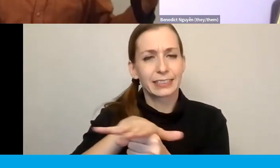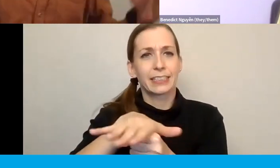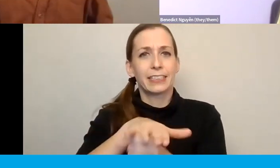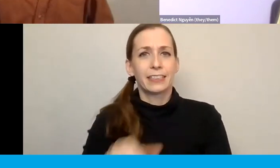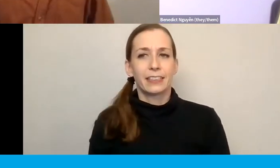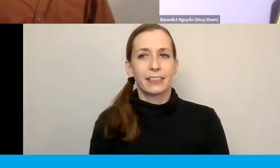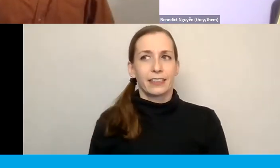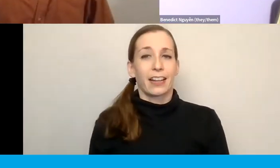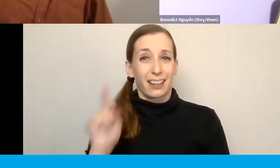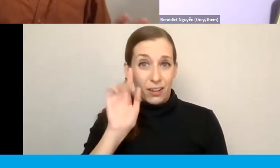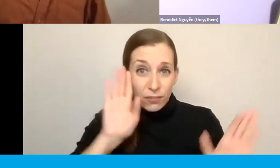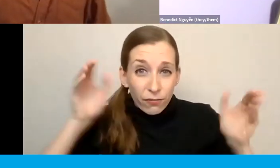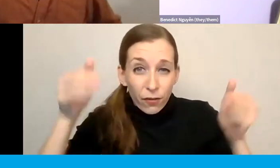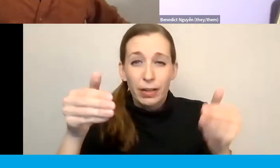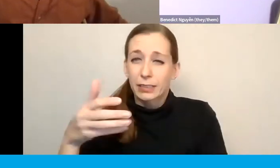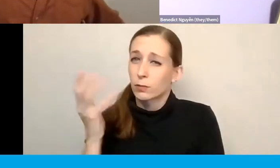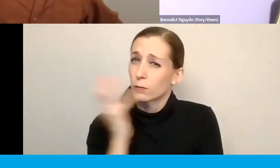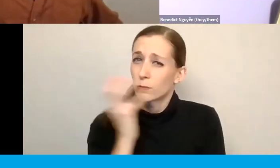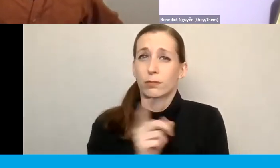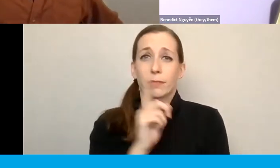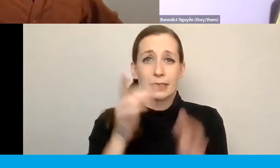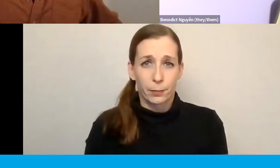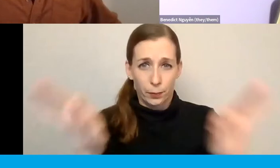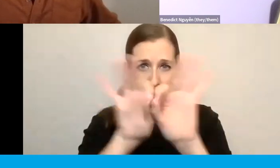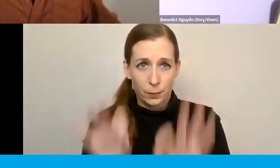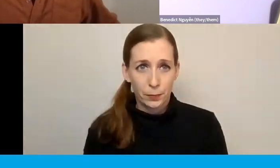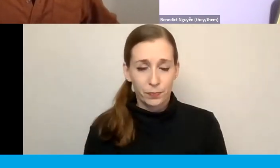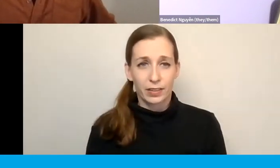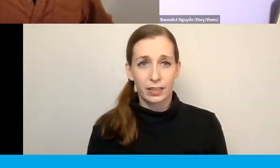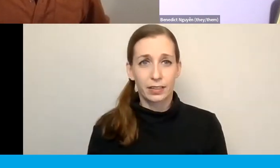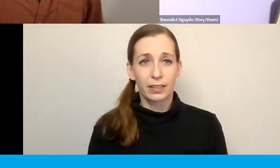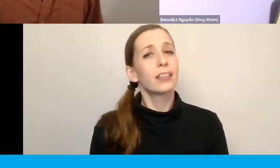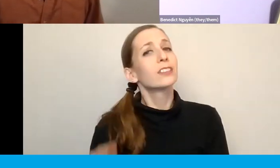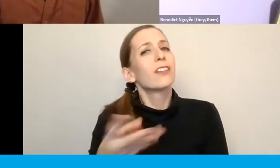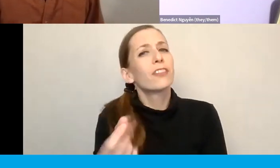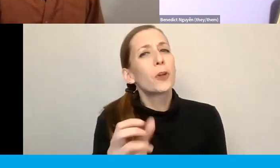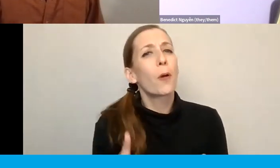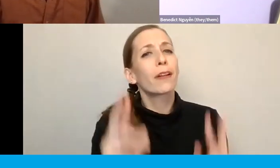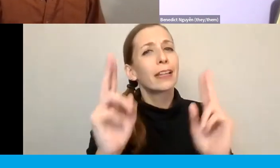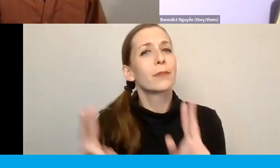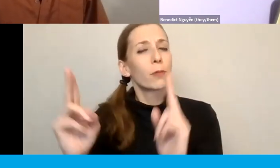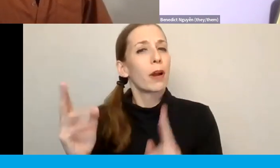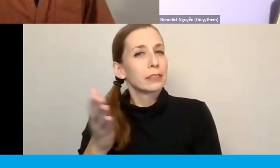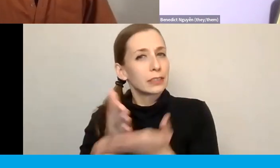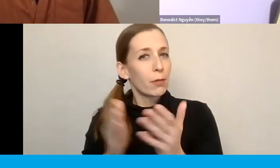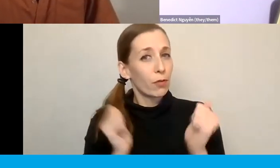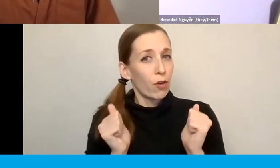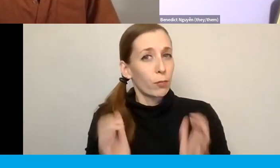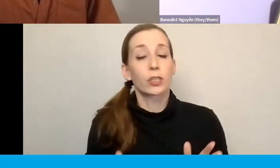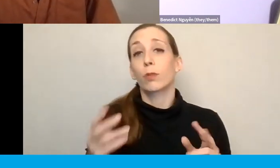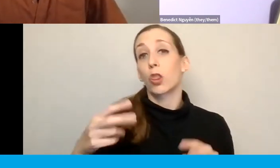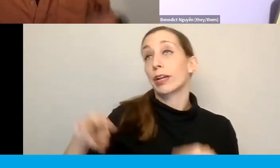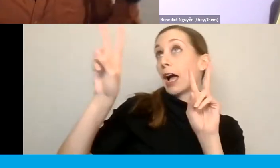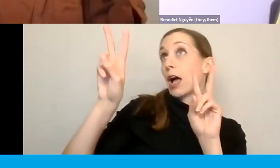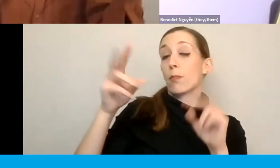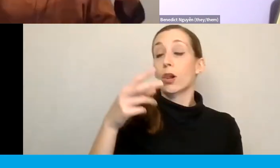focus. And there's several clips where performers are sort of like looking up or looking off to the camera. And